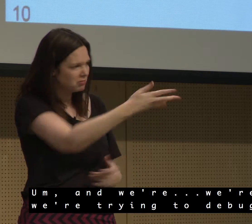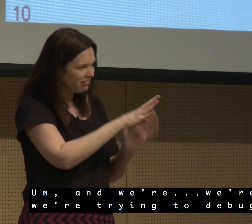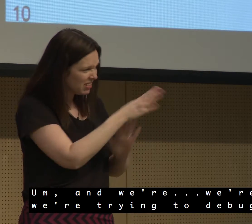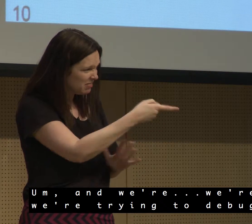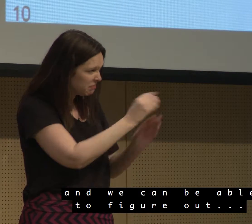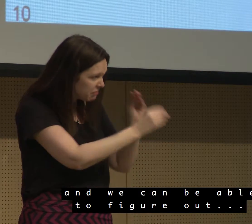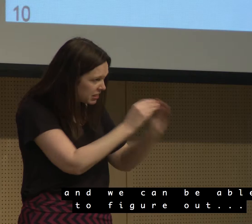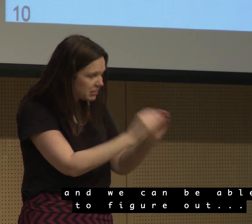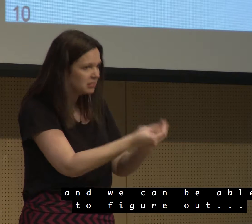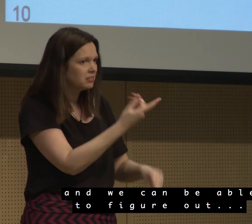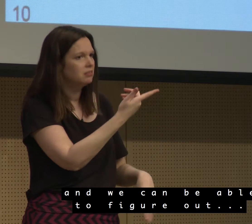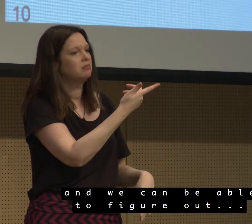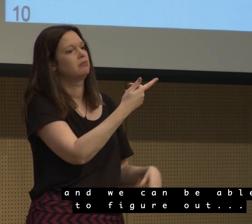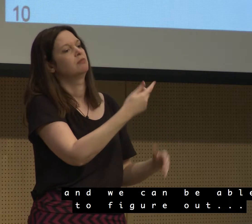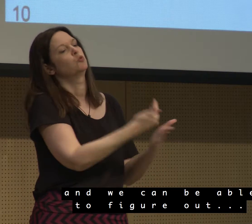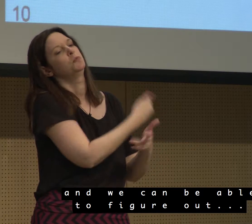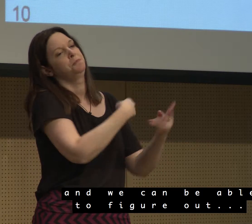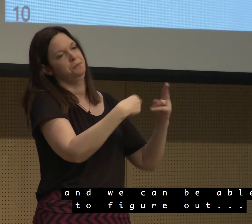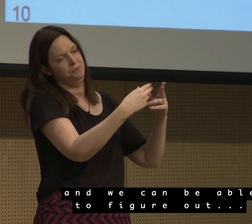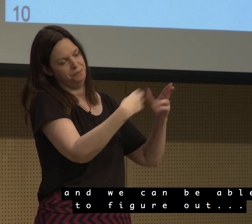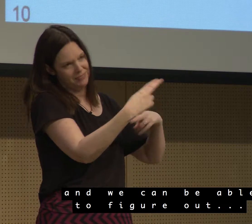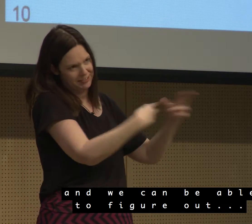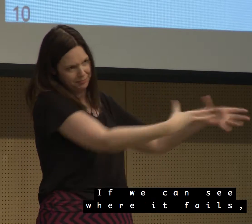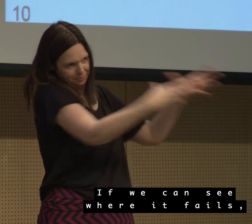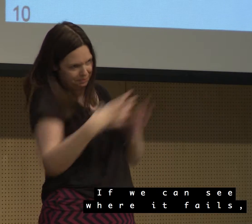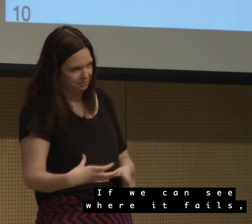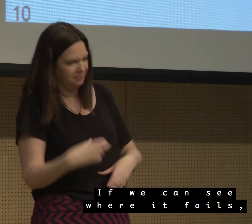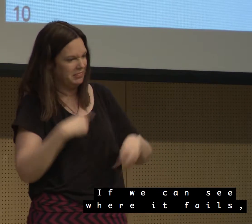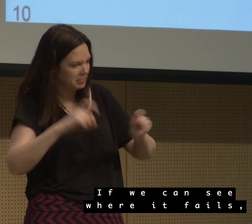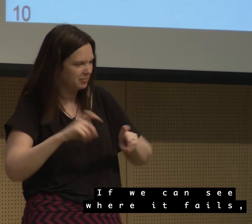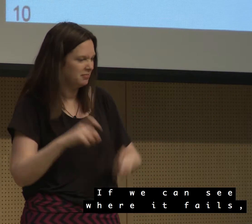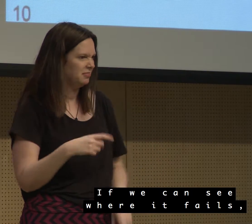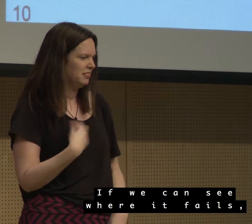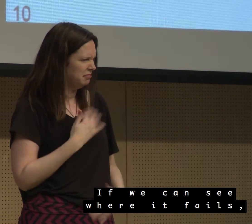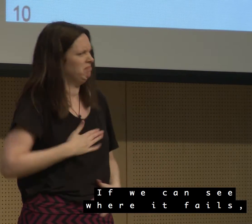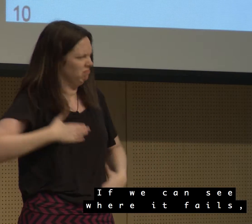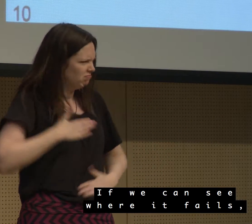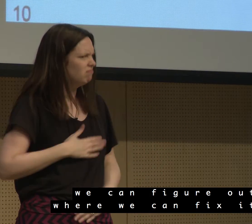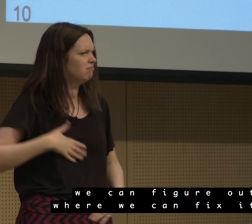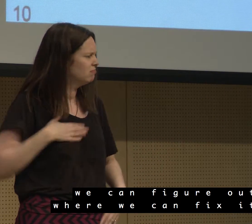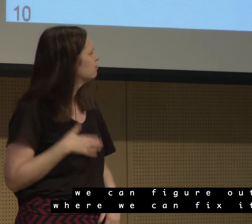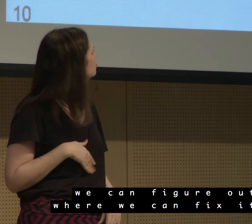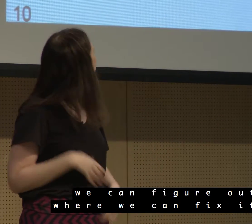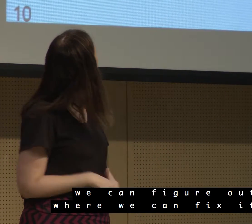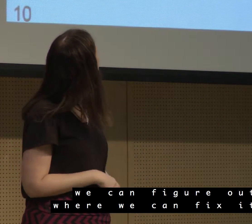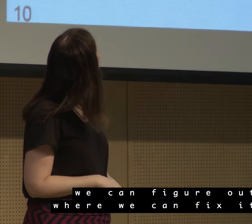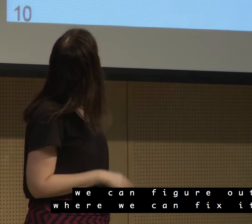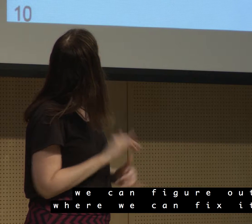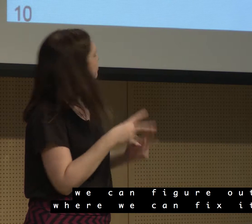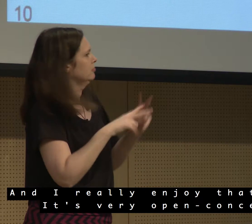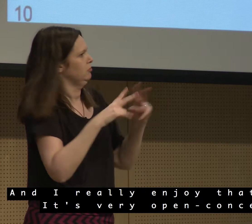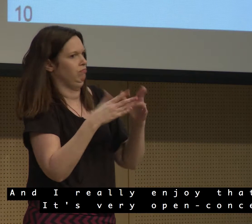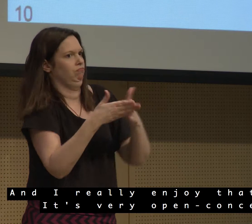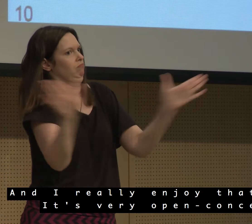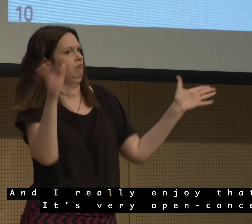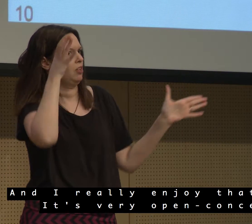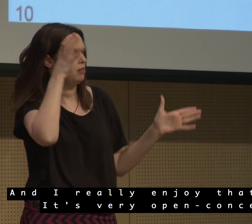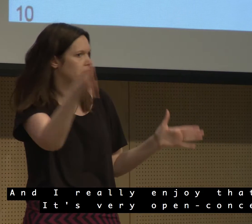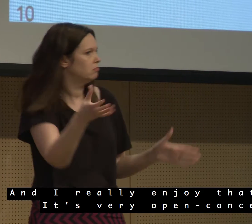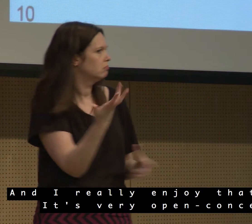trying to debug it, and we can be able to figure out, if we can see where it fails, we can figure out where we can fix it. And I really enjoy that work.